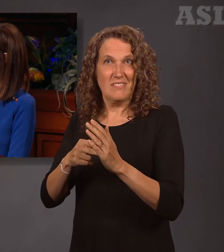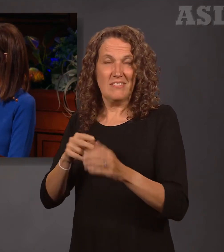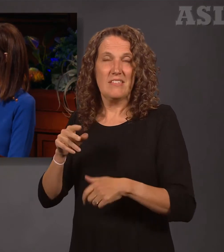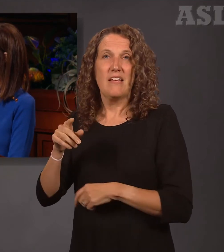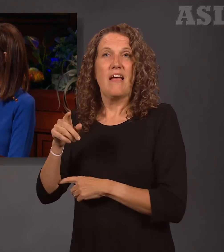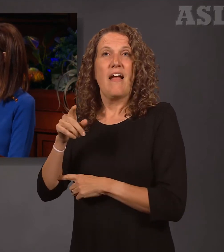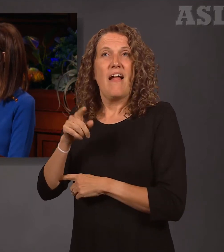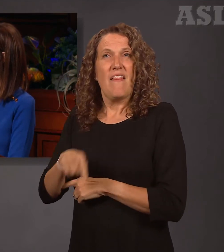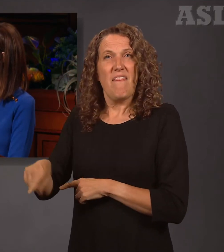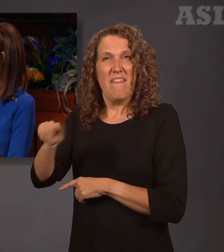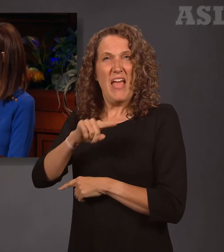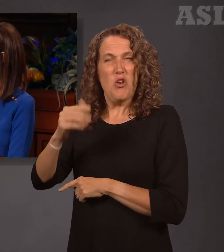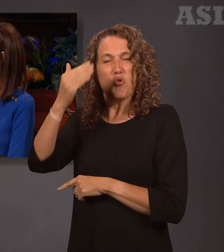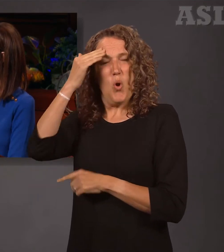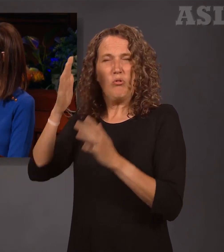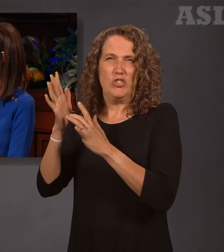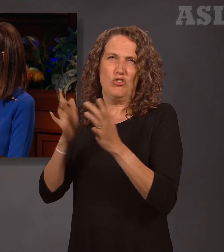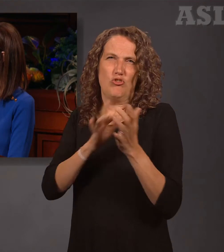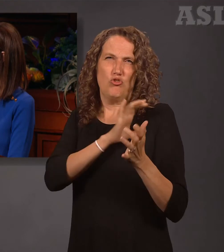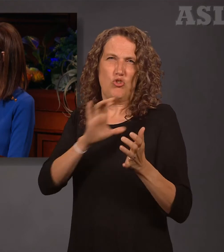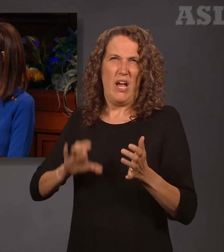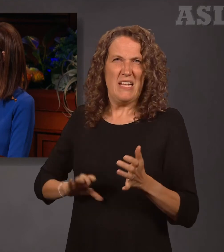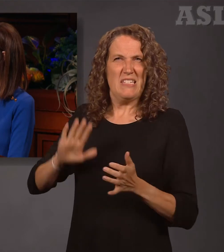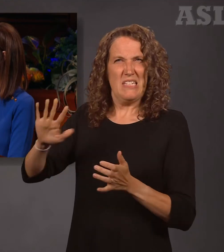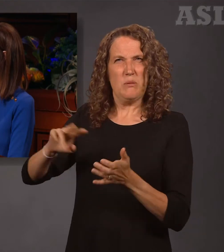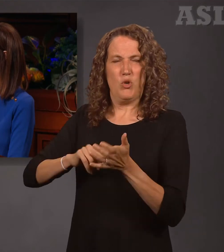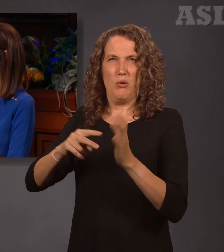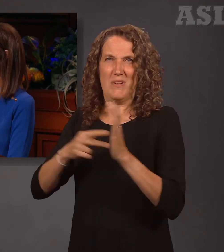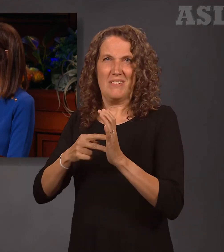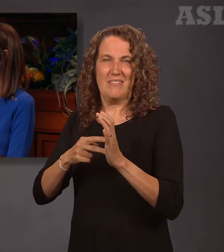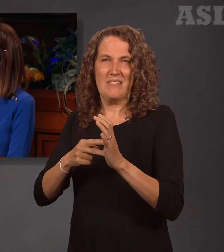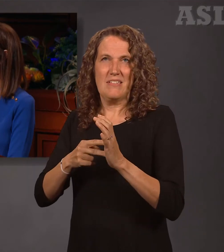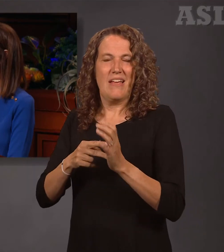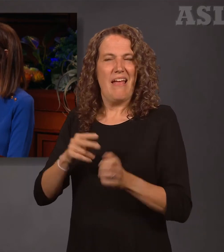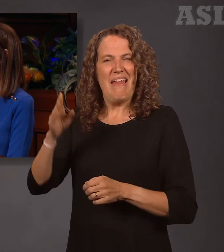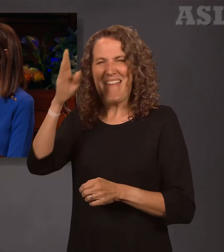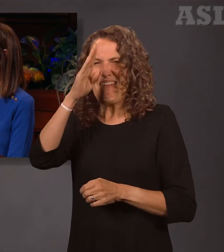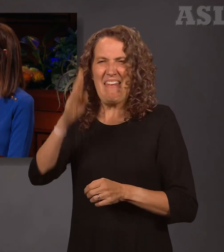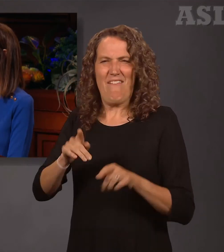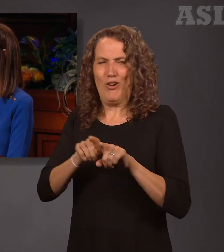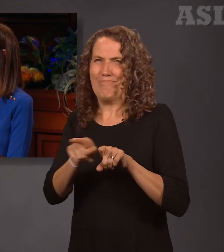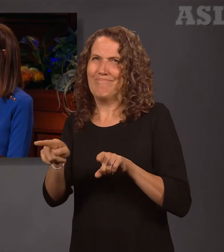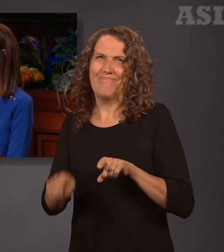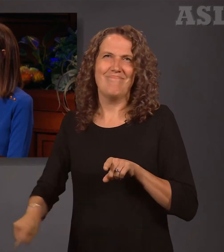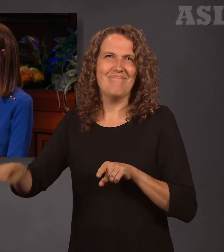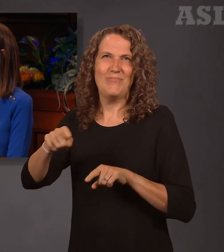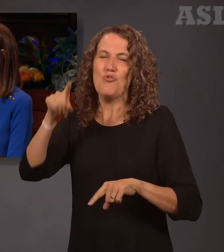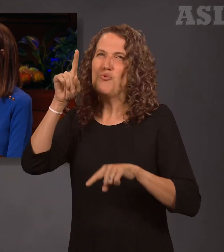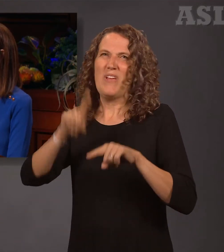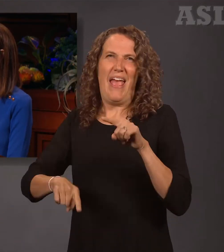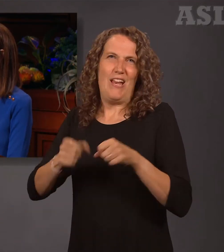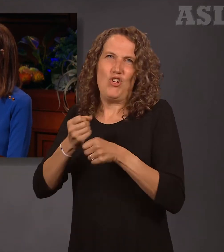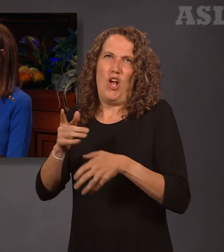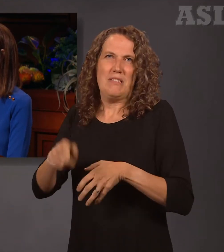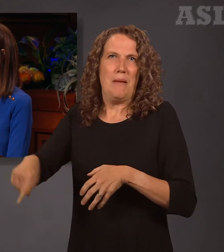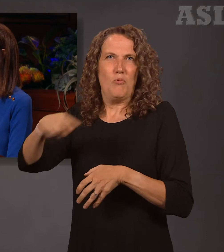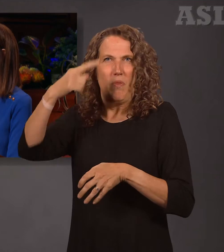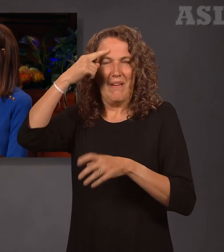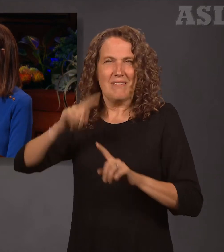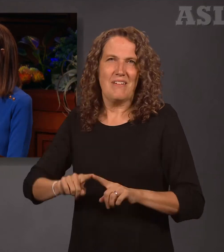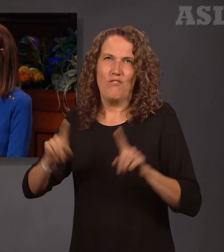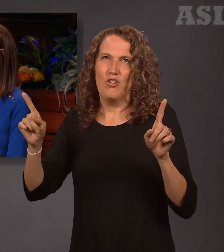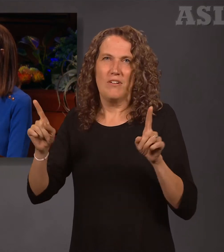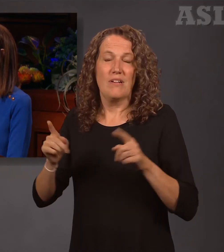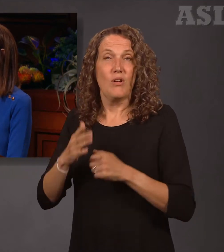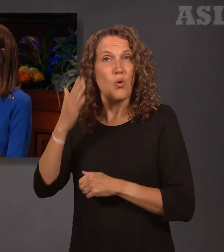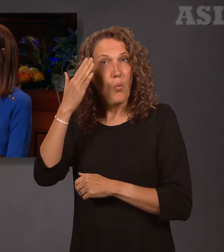reference to the Divine mission of Jesus Christ son of God no never in the world could you do it